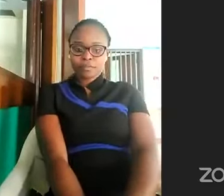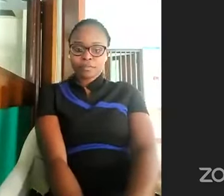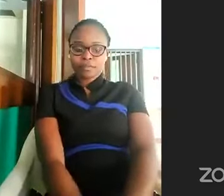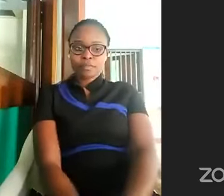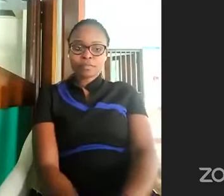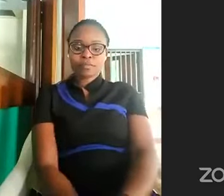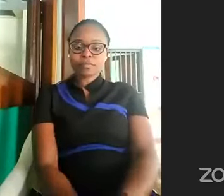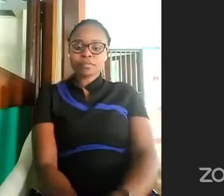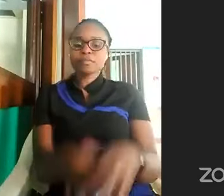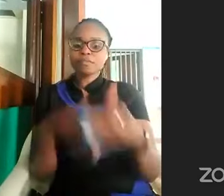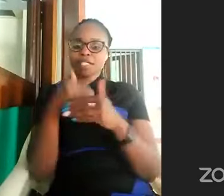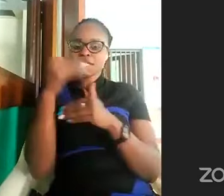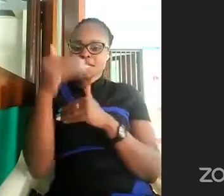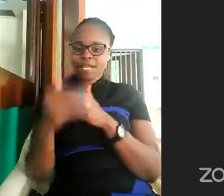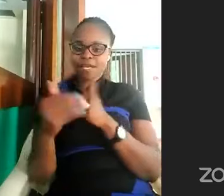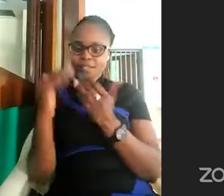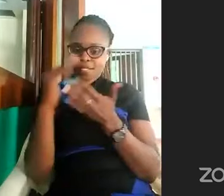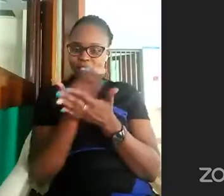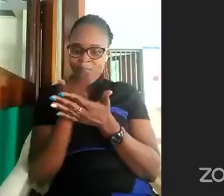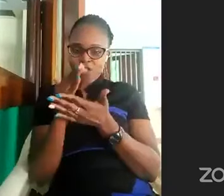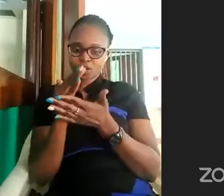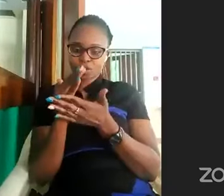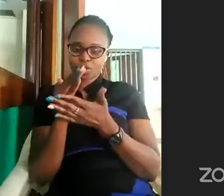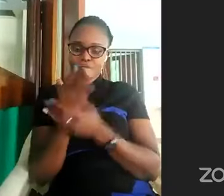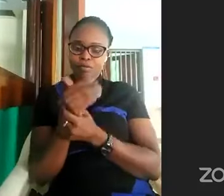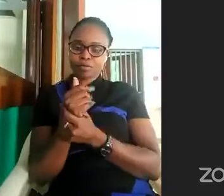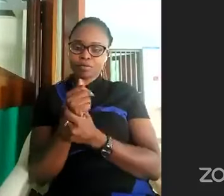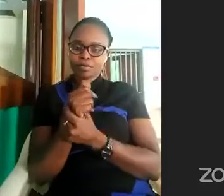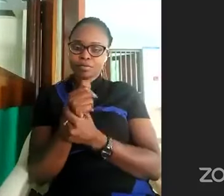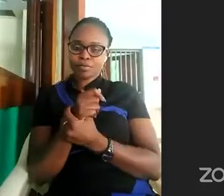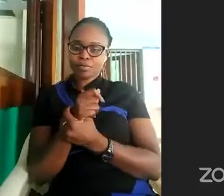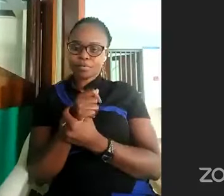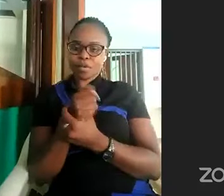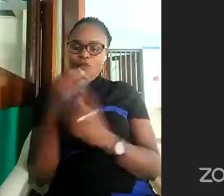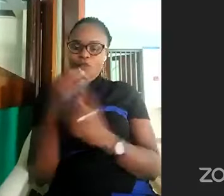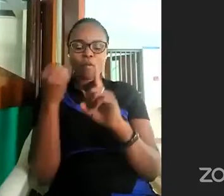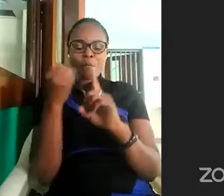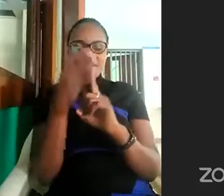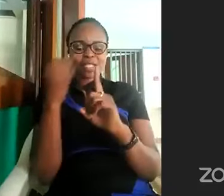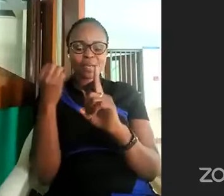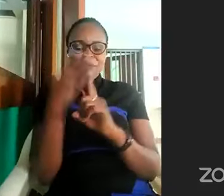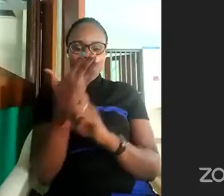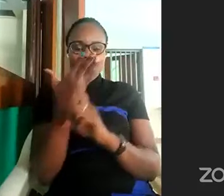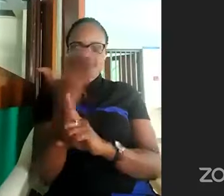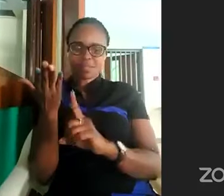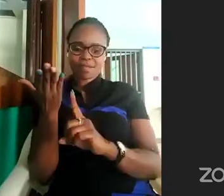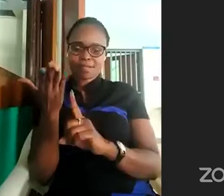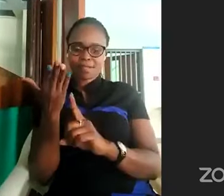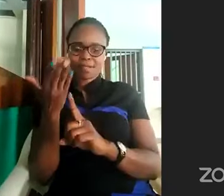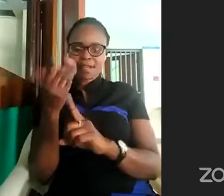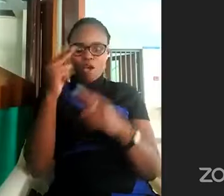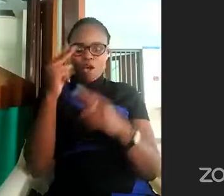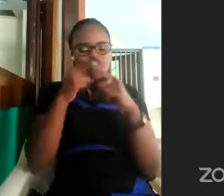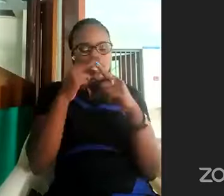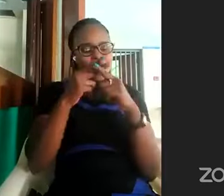session, I see our mentors in the house, and I call them mentors because when Veronica was